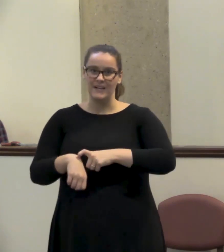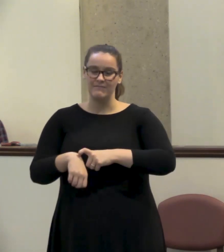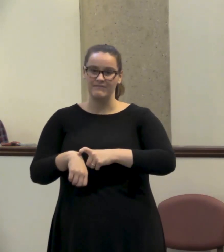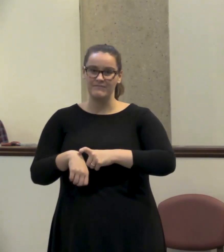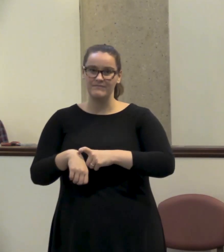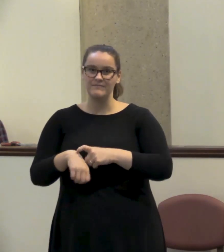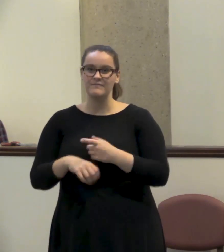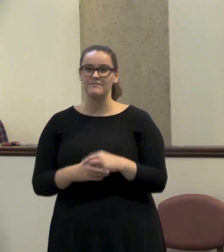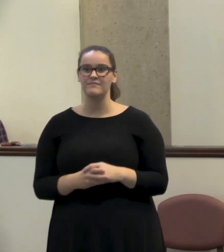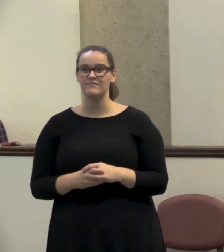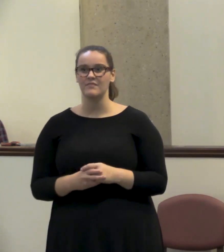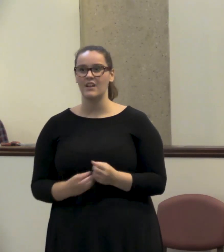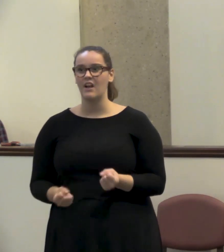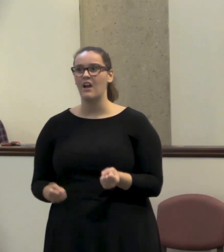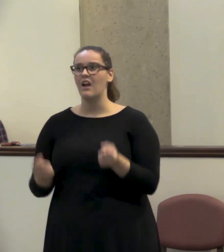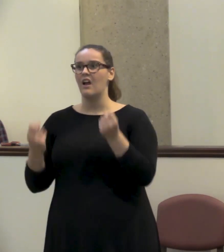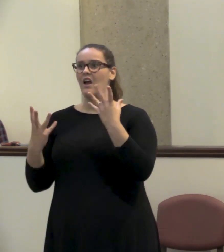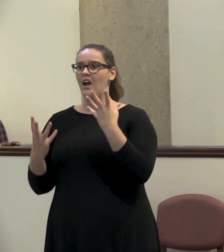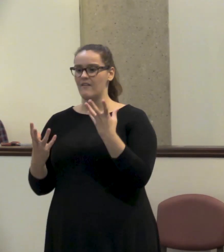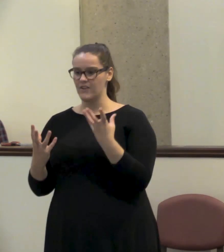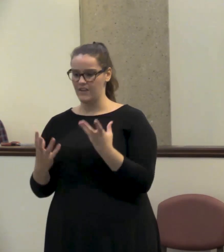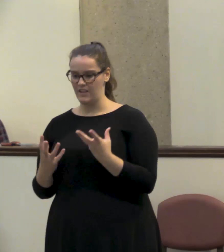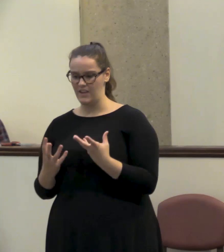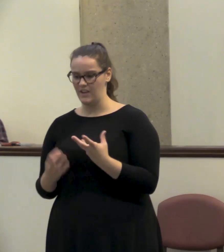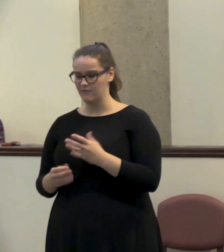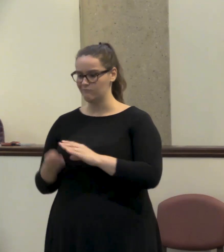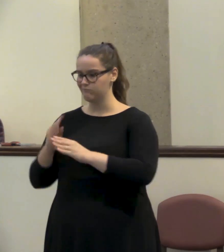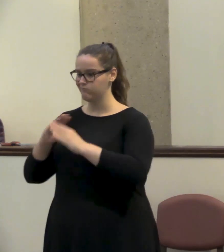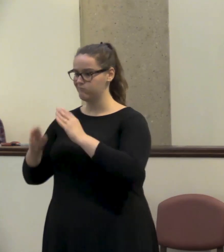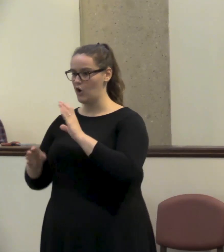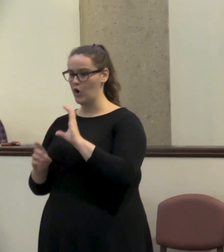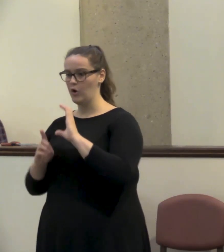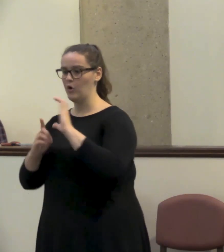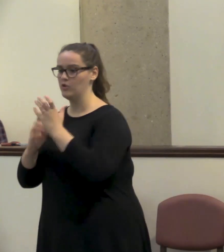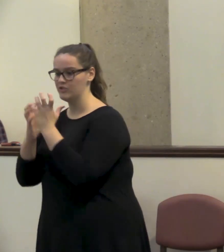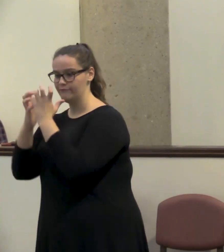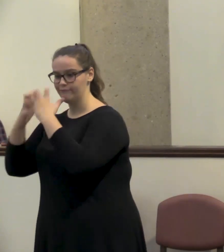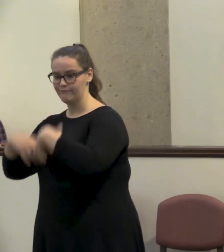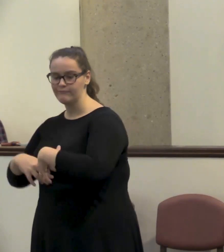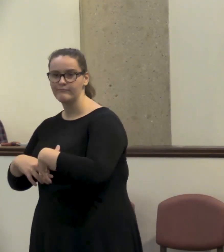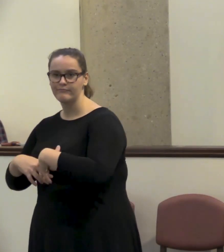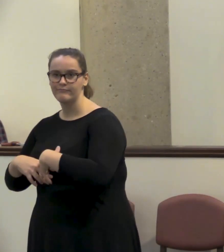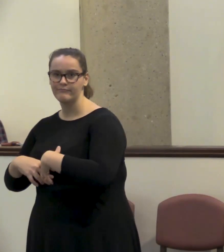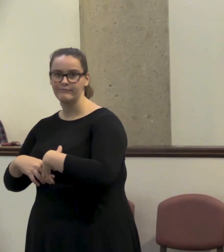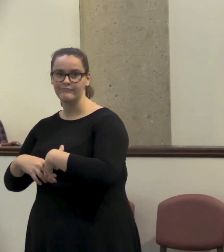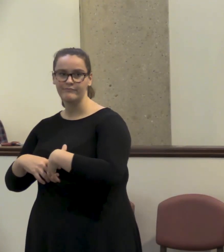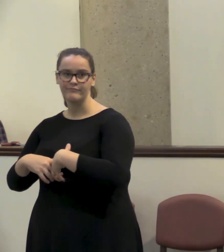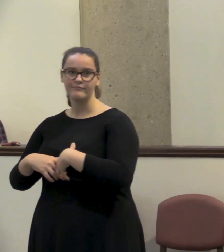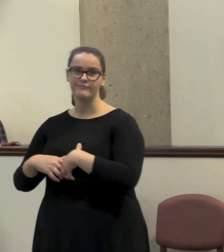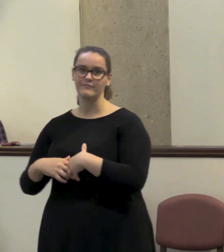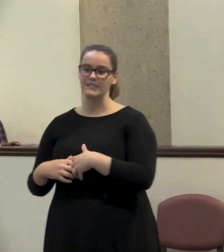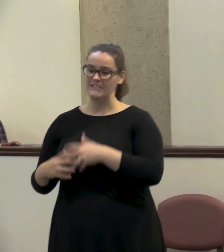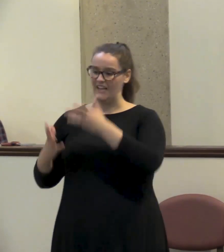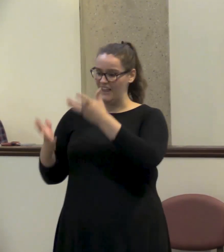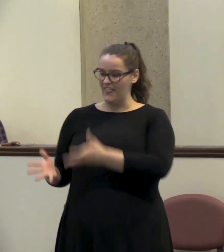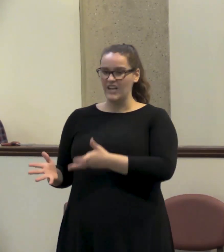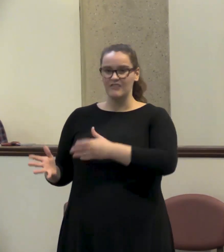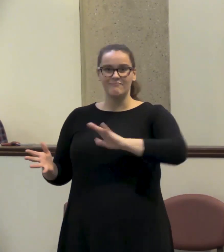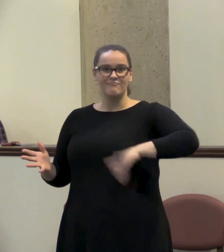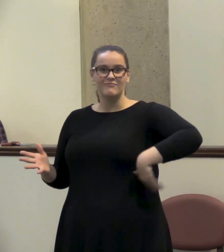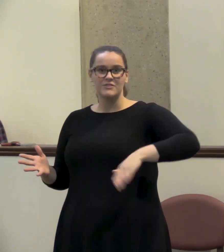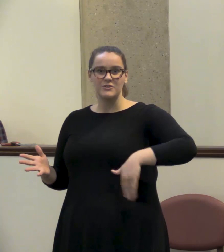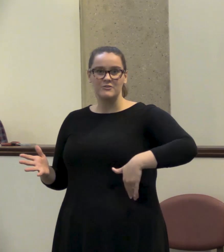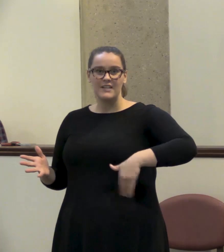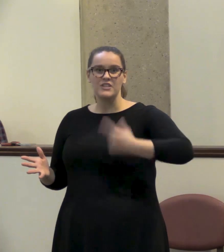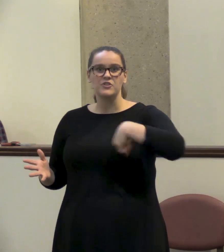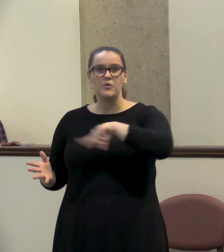jumbled residues of numerous civilizations are written the pathetic words, too late. So now let us